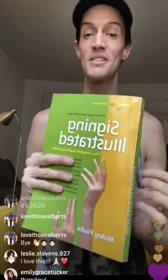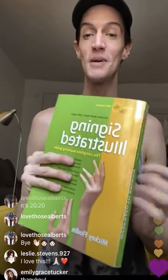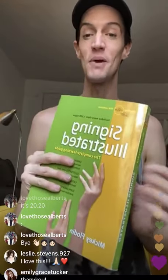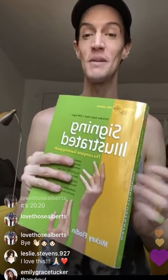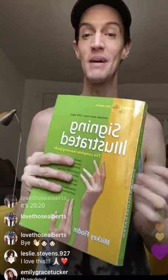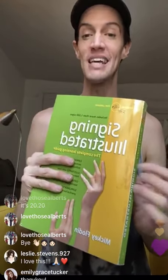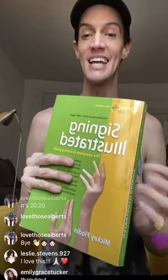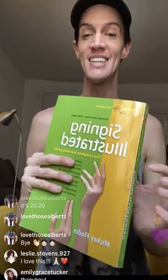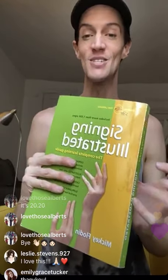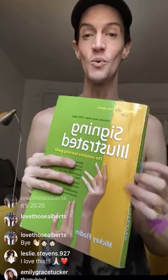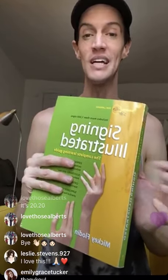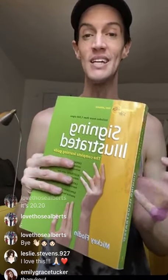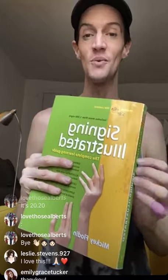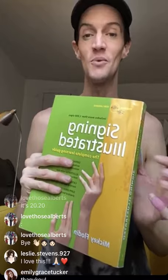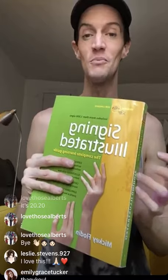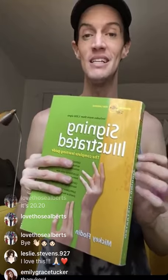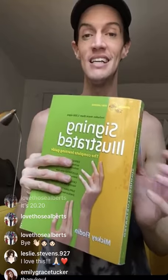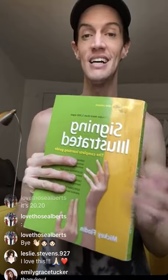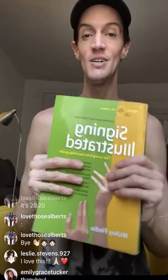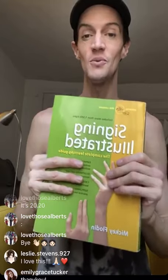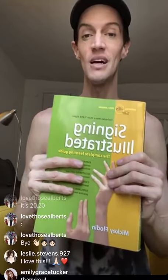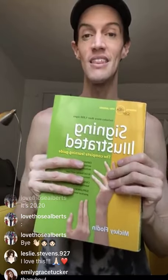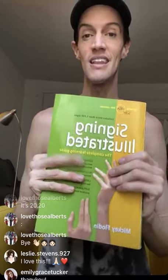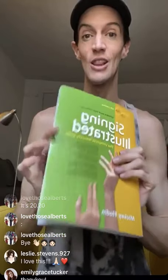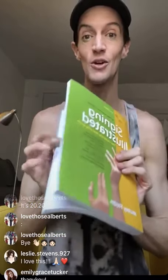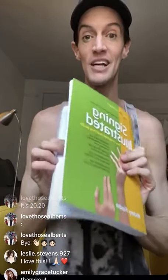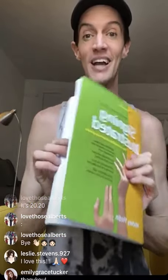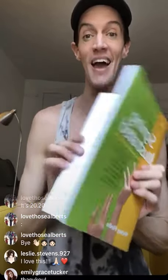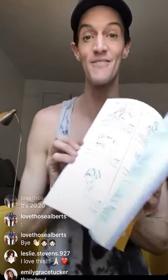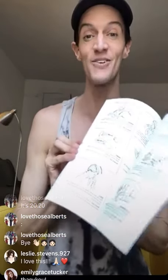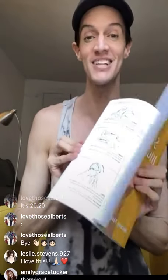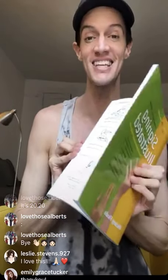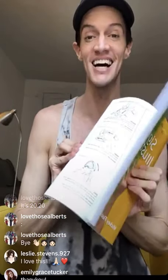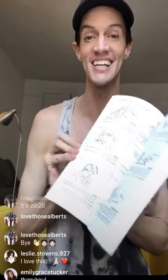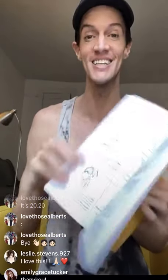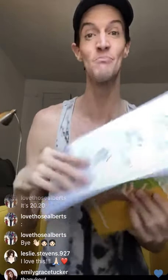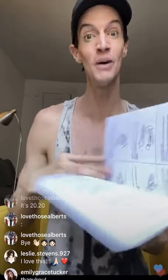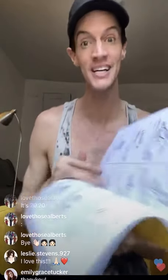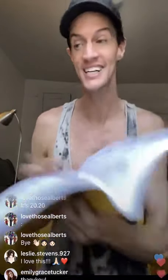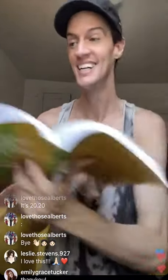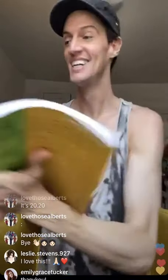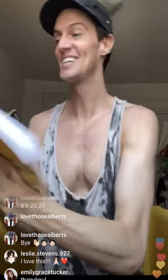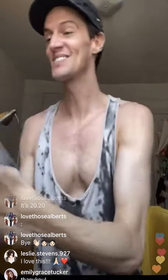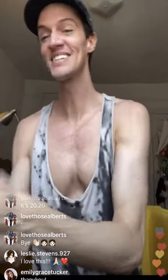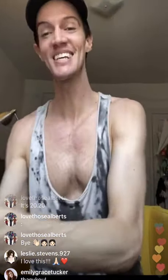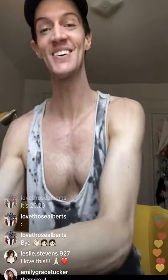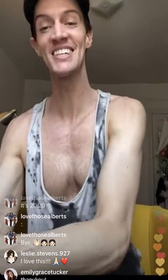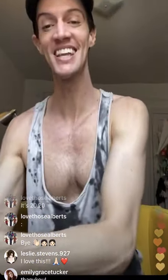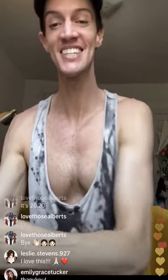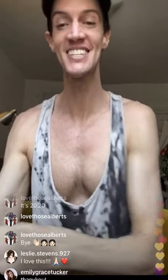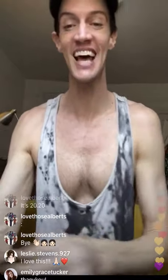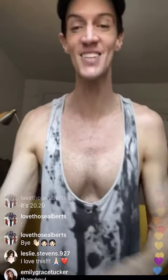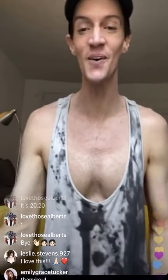Probably by the end of this week, we will be done with learning every sign in this book. I just want to say congratulations. As always,